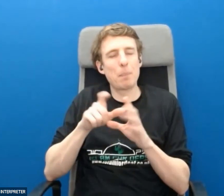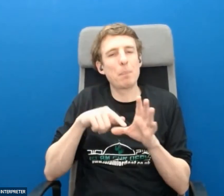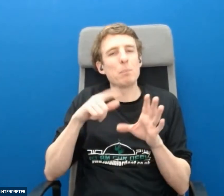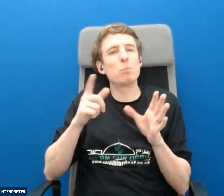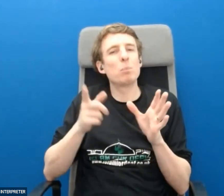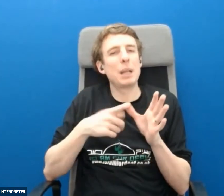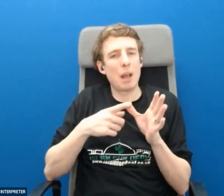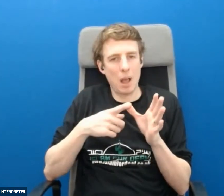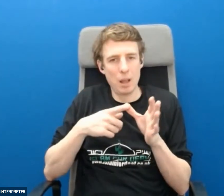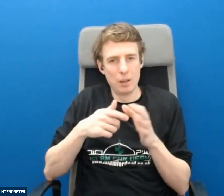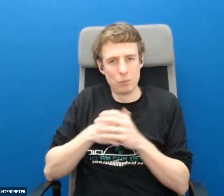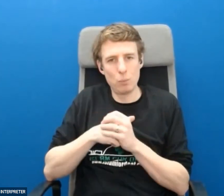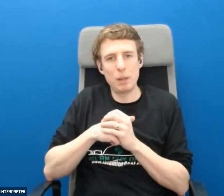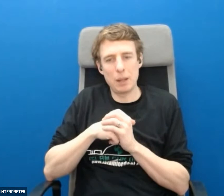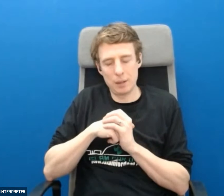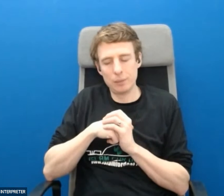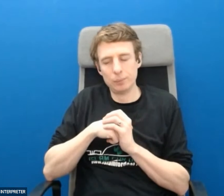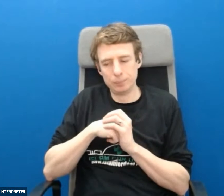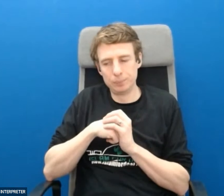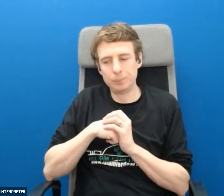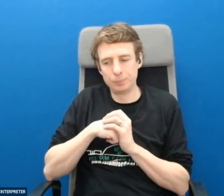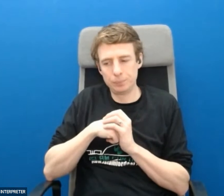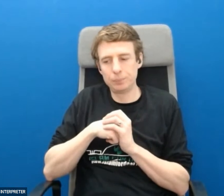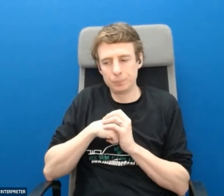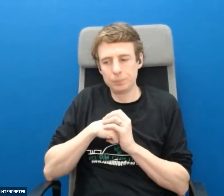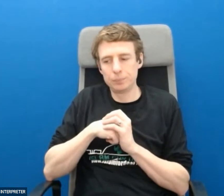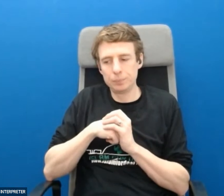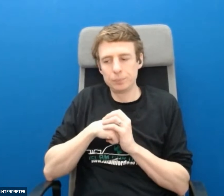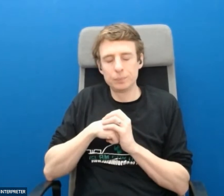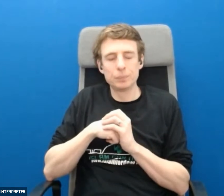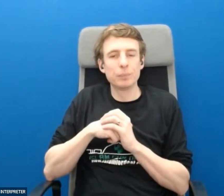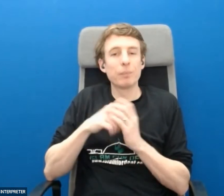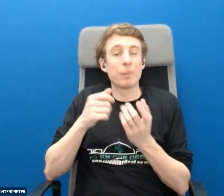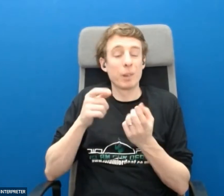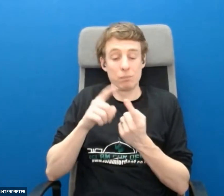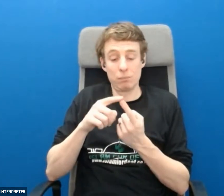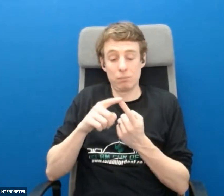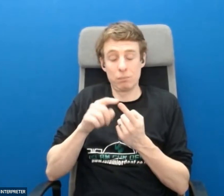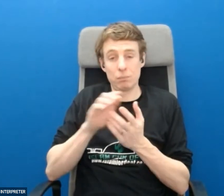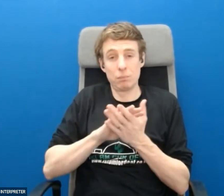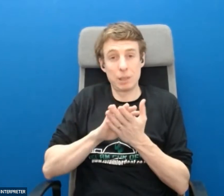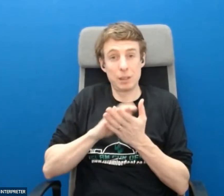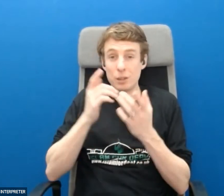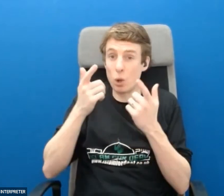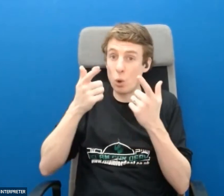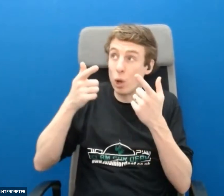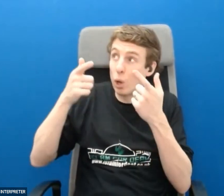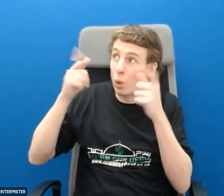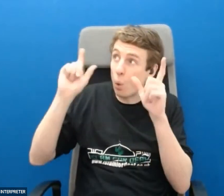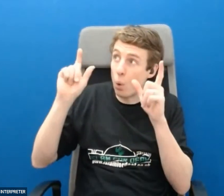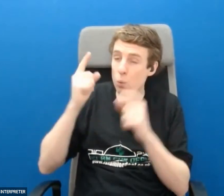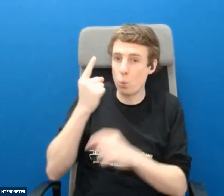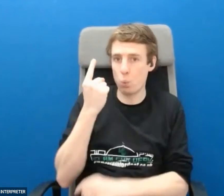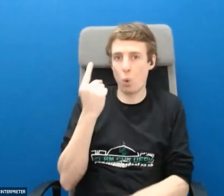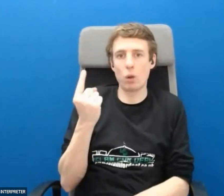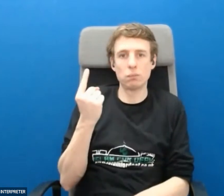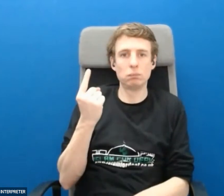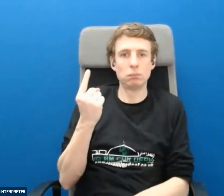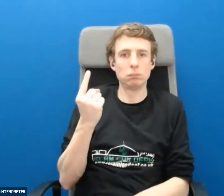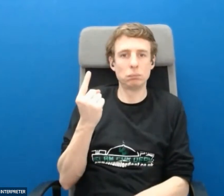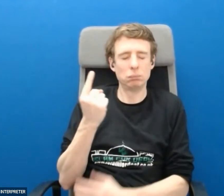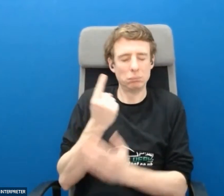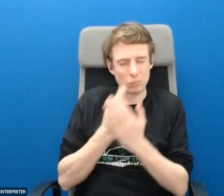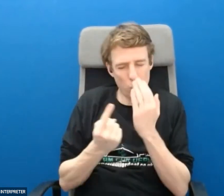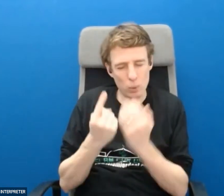Arrububiyyah. So it's the oneness of Allah in his lordship. And this is singling Allah the Most